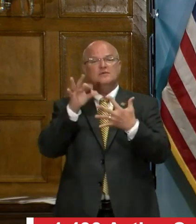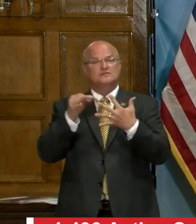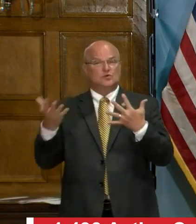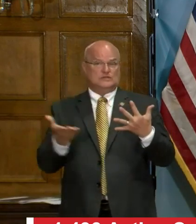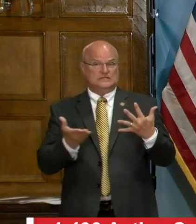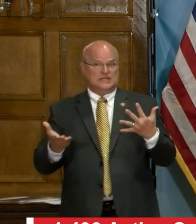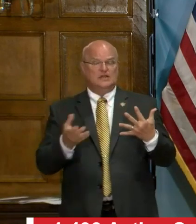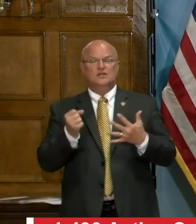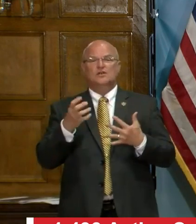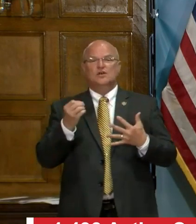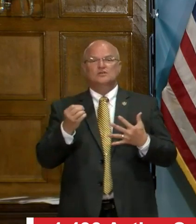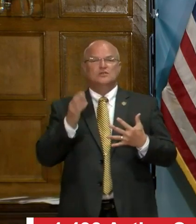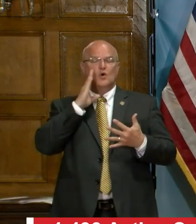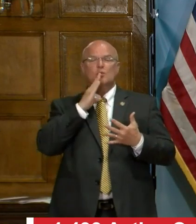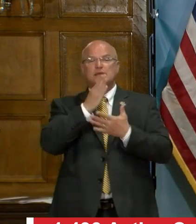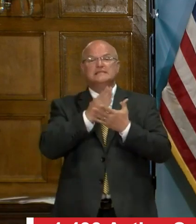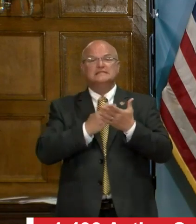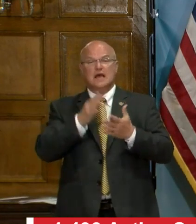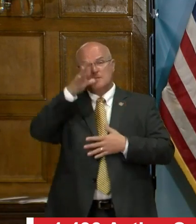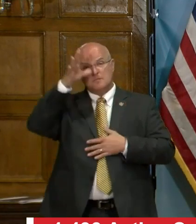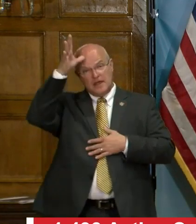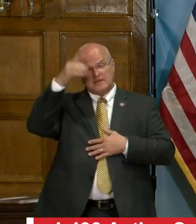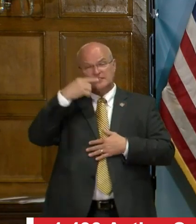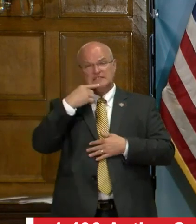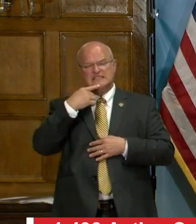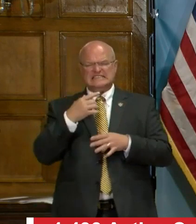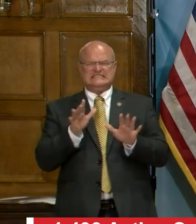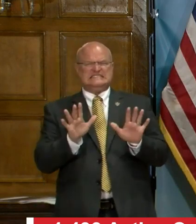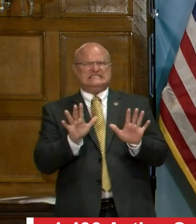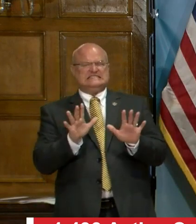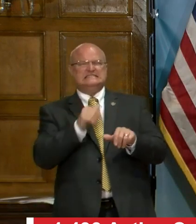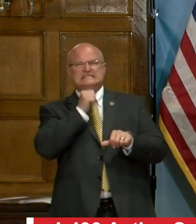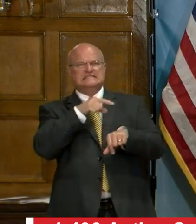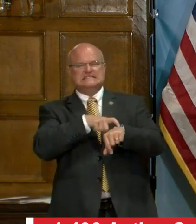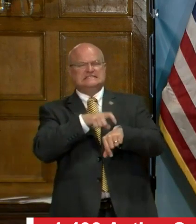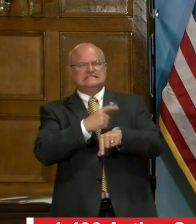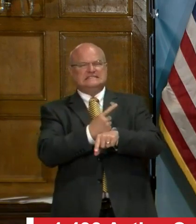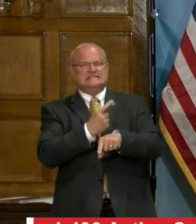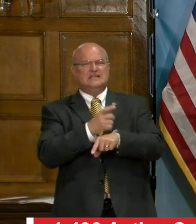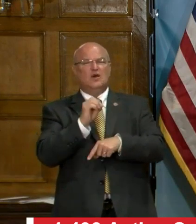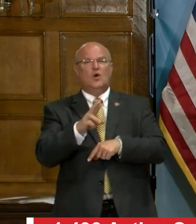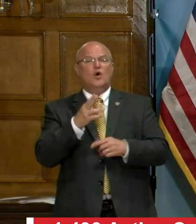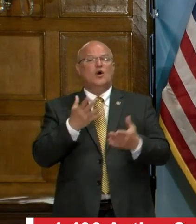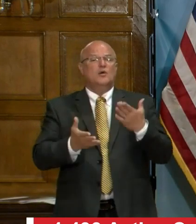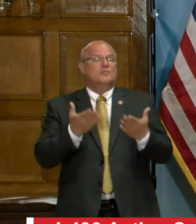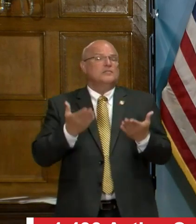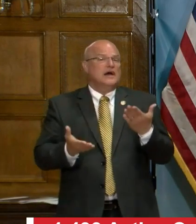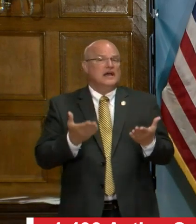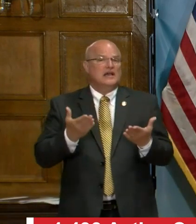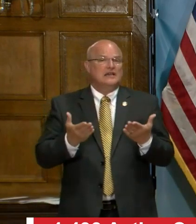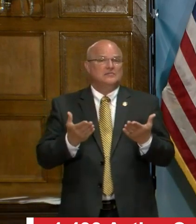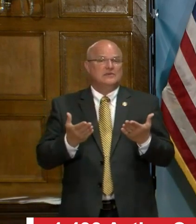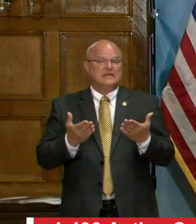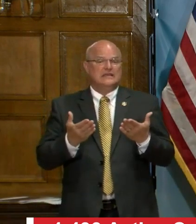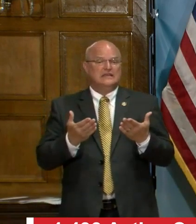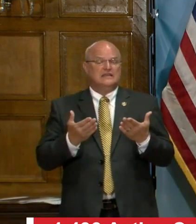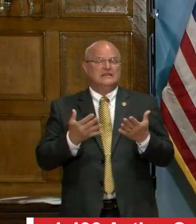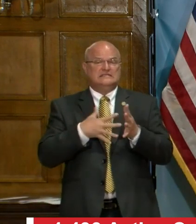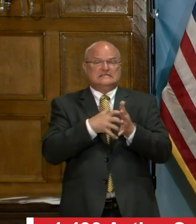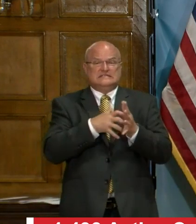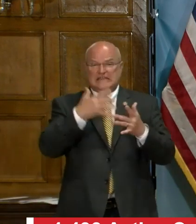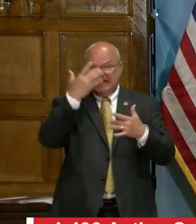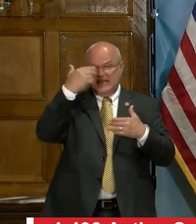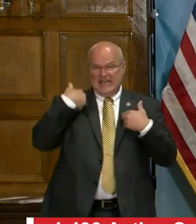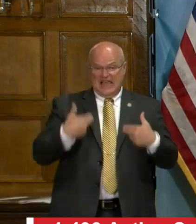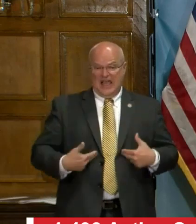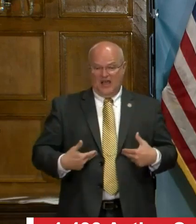here. And so there's going to be some parents that say, I don't think the time is right, or they might be vulnerable health-wise